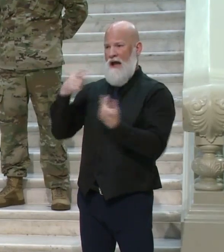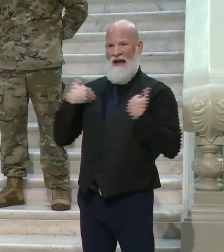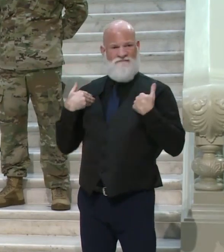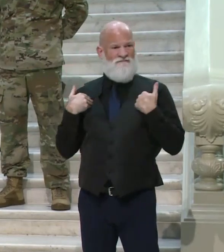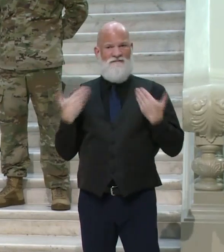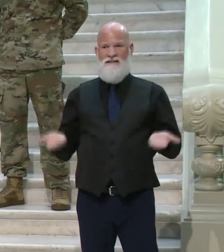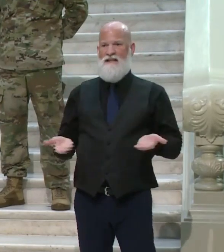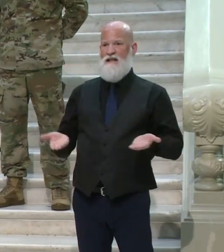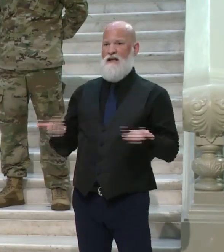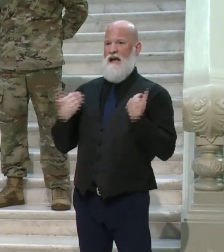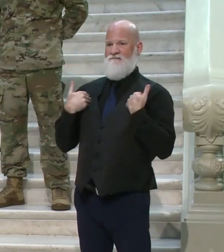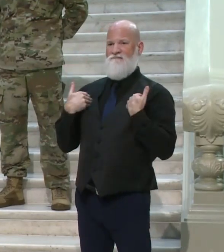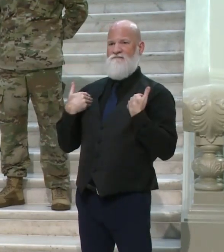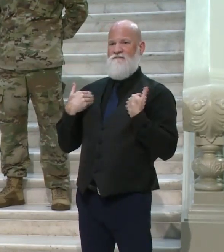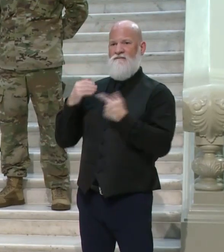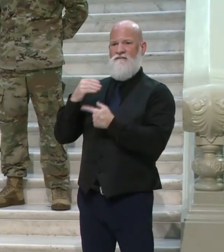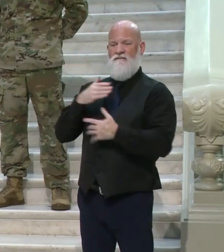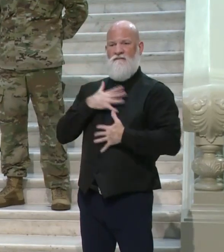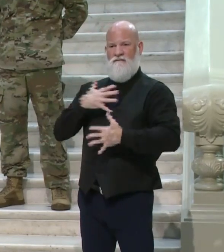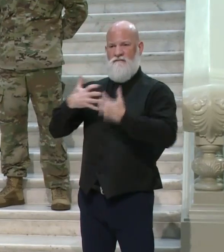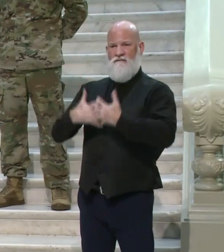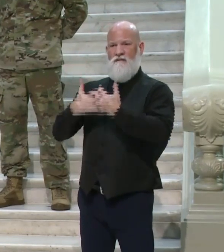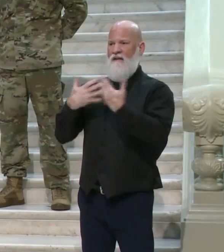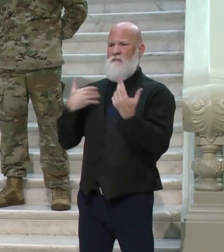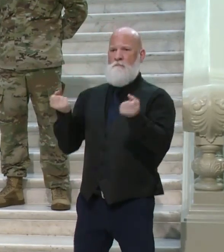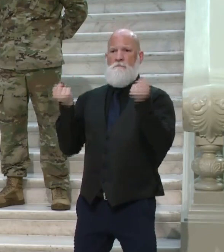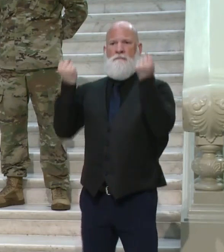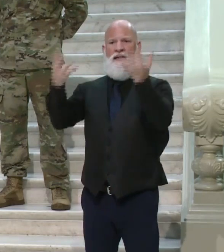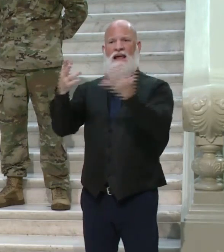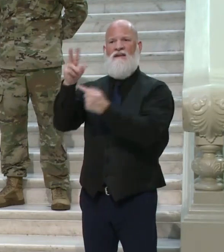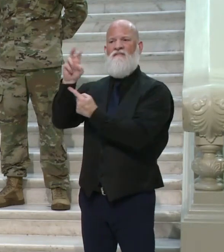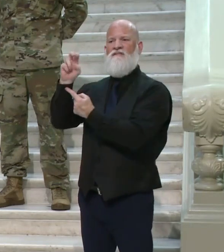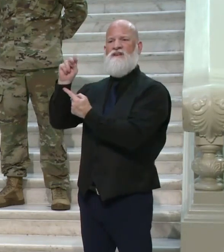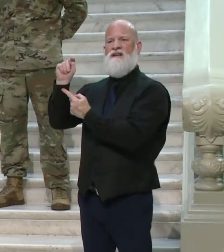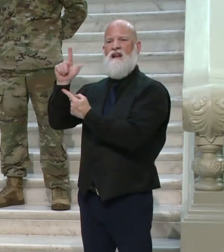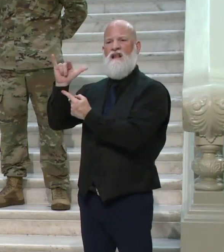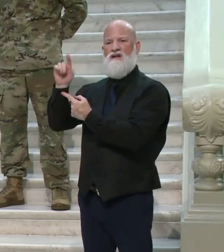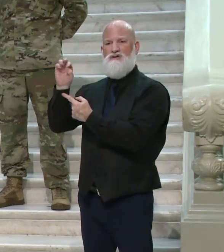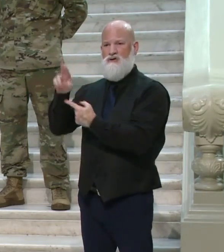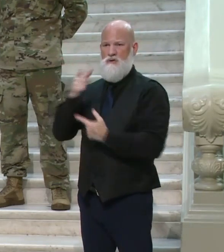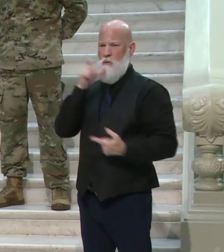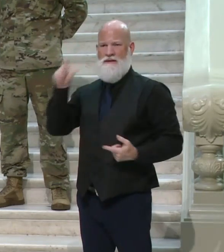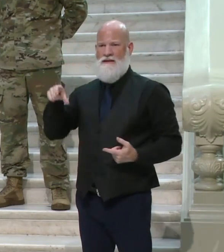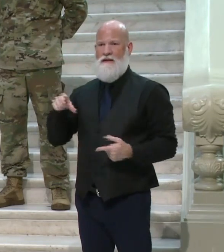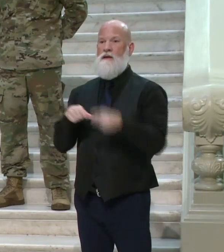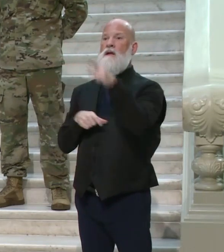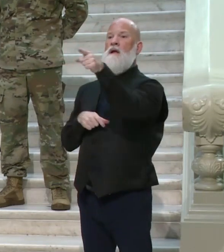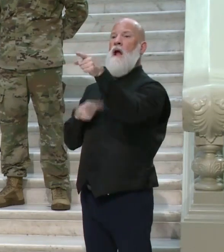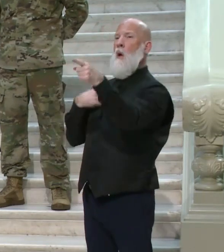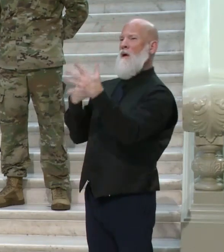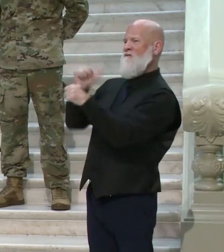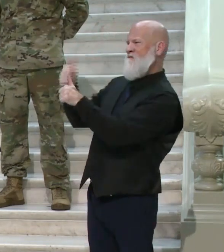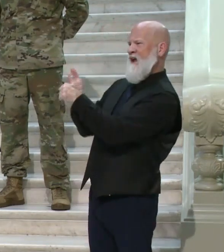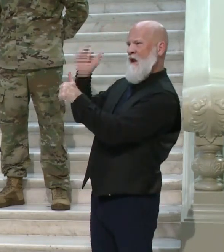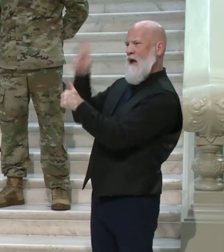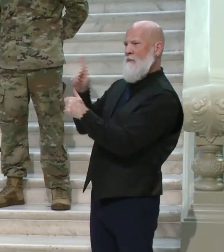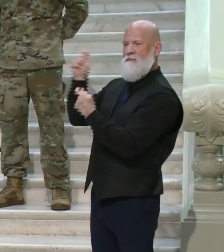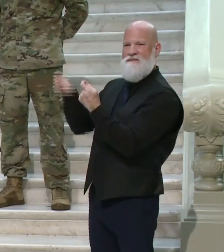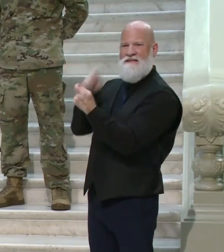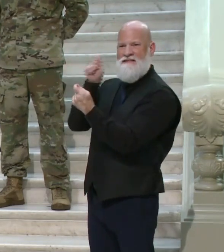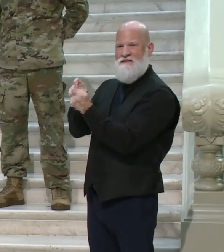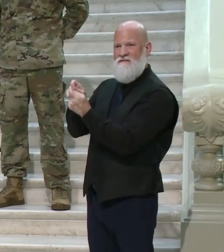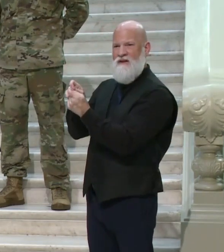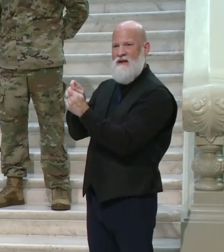Georgia patients, and I hope we don't need them. But sir, if I could follow up specifically what numbers on the health department website. Well, we're glad